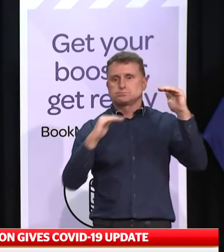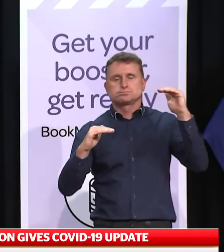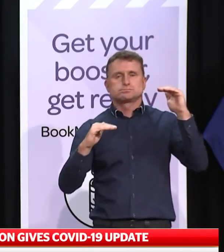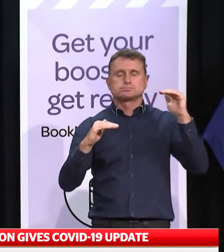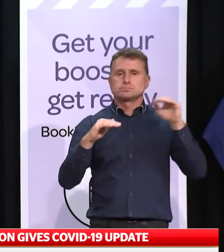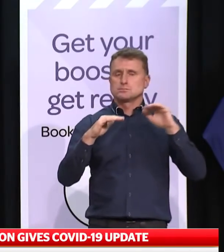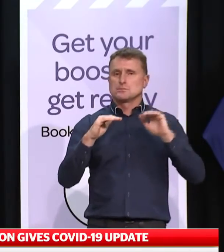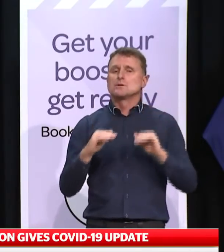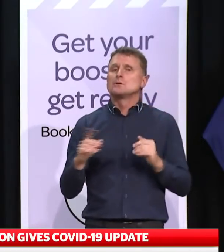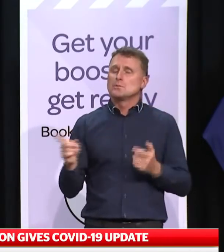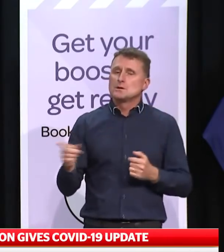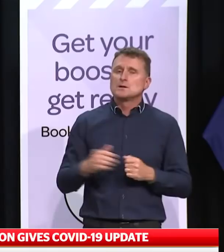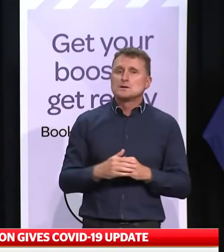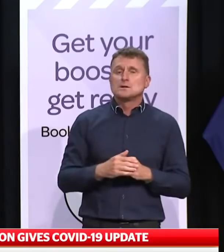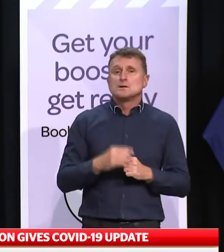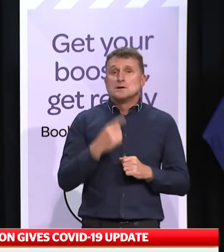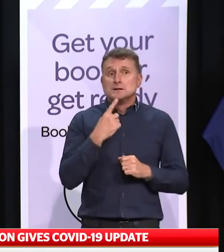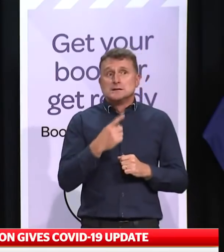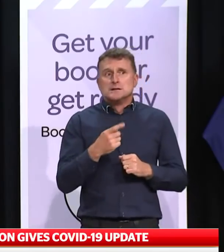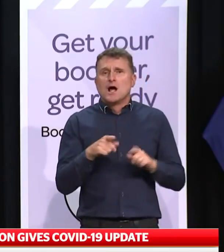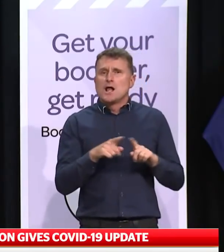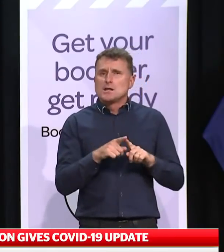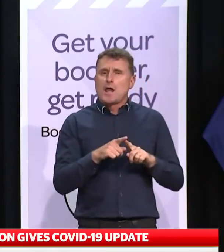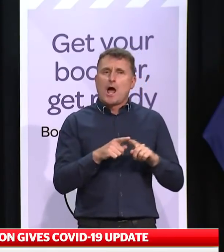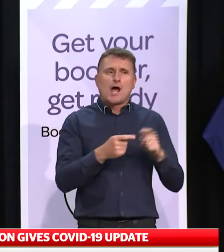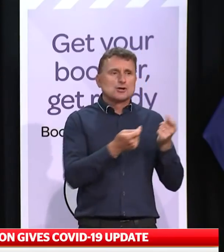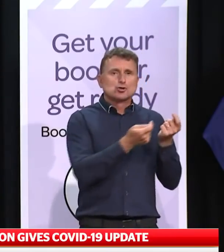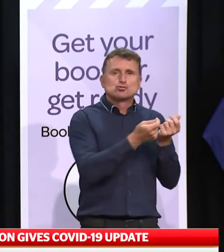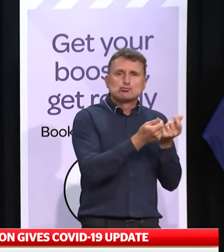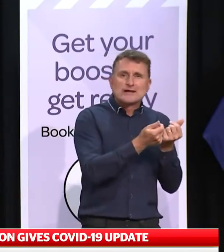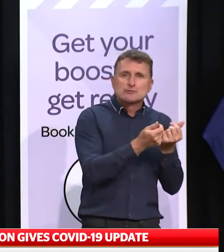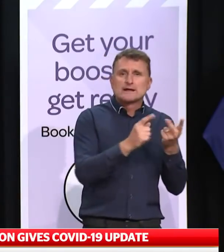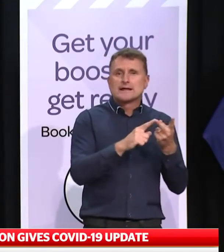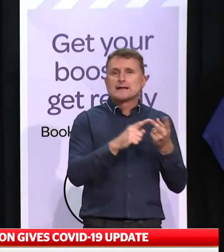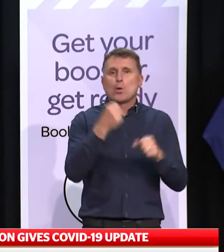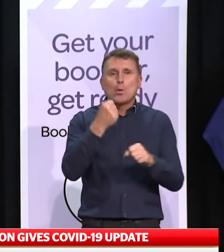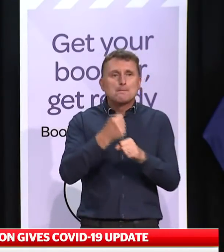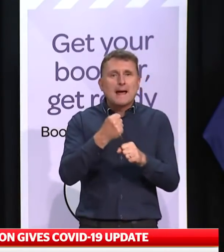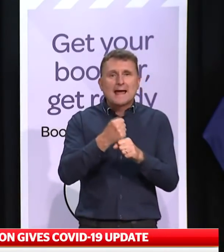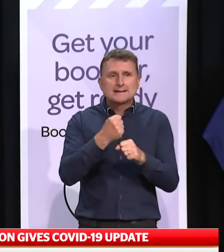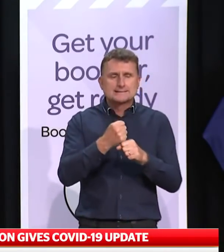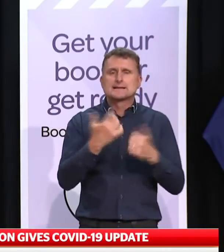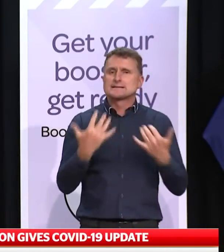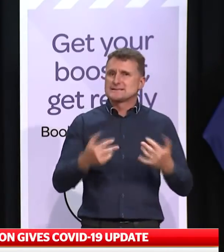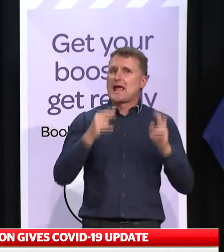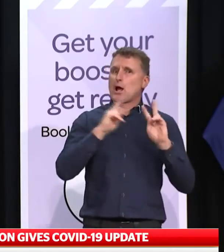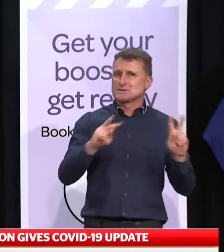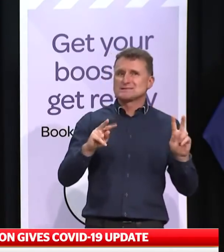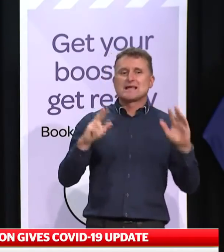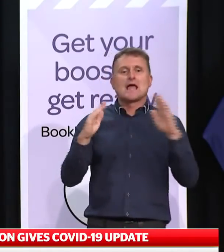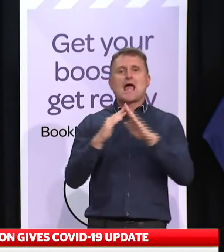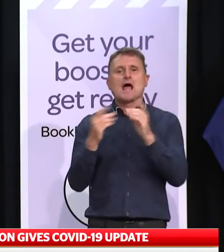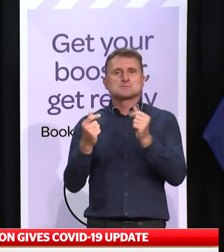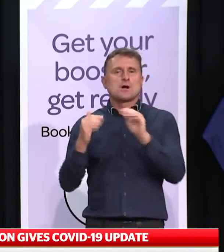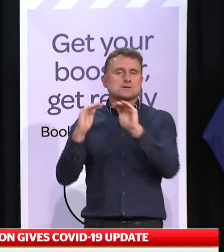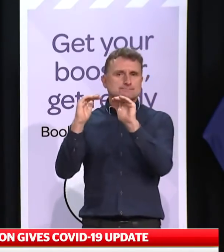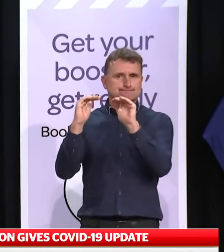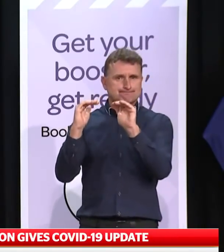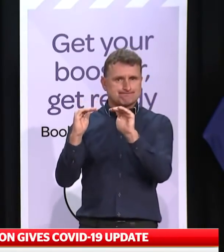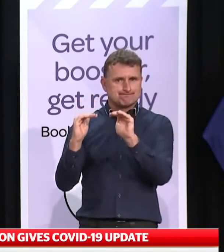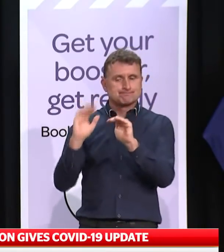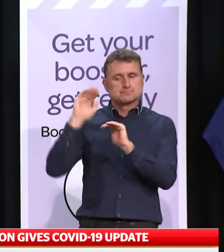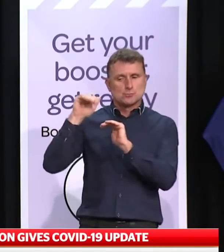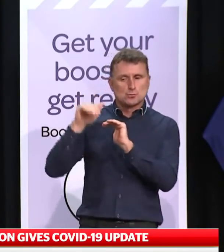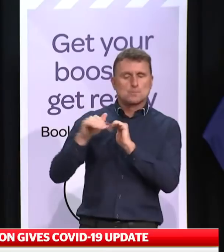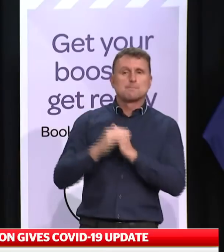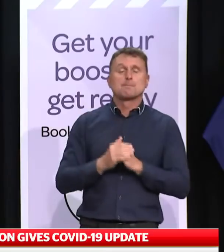the forecasts that we're seeing now from the likes of the Treasury and a number of banks do see drops in house prices. What we've always said is that we will